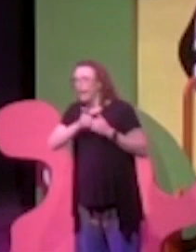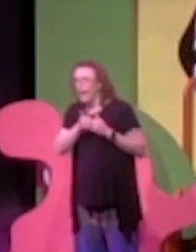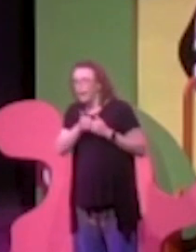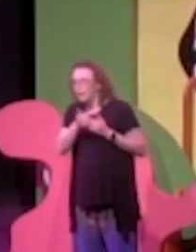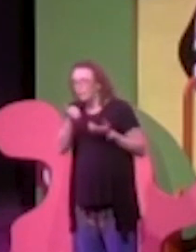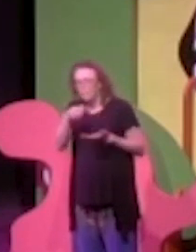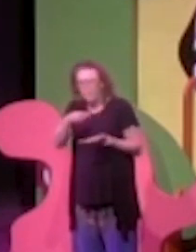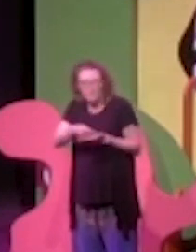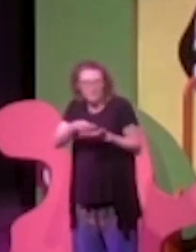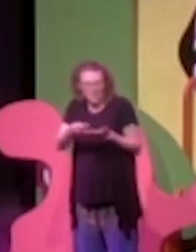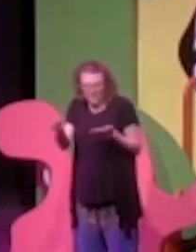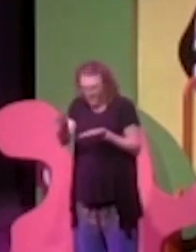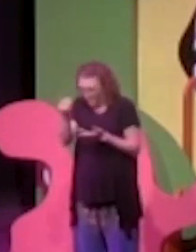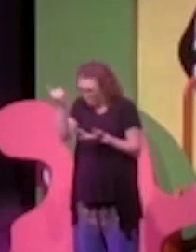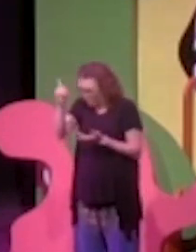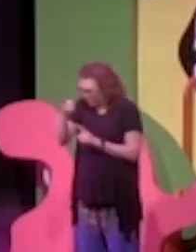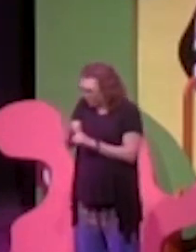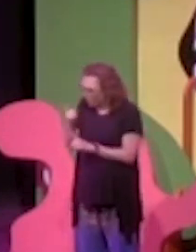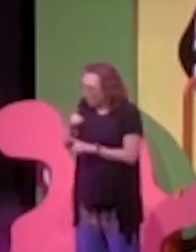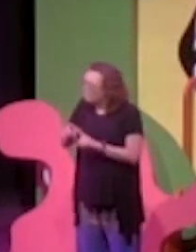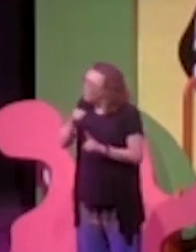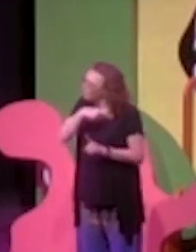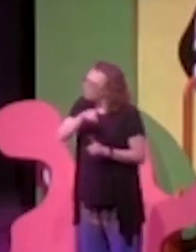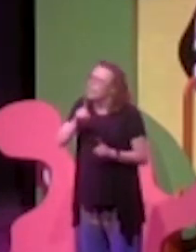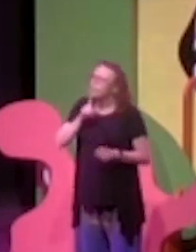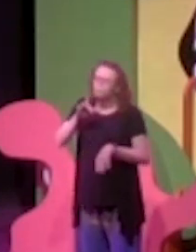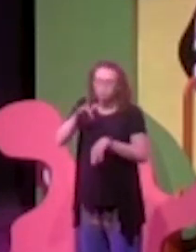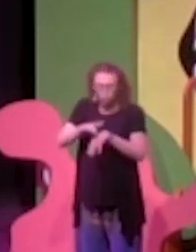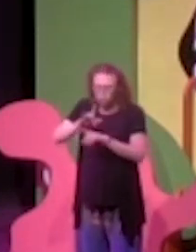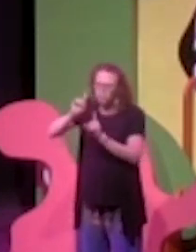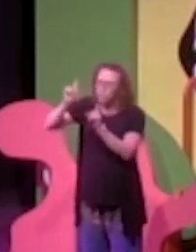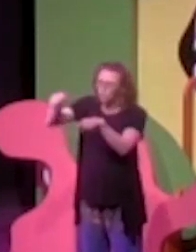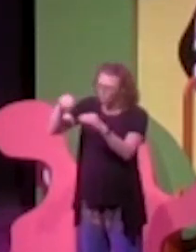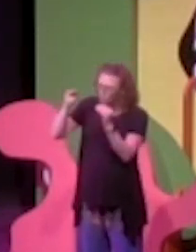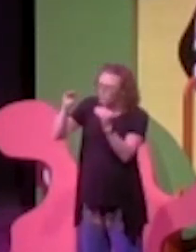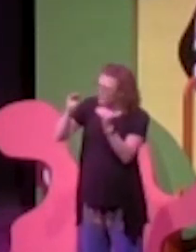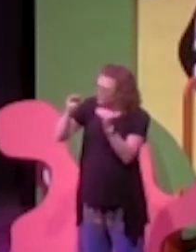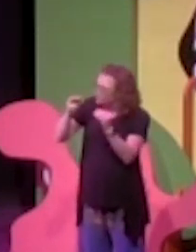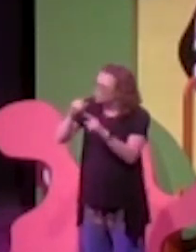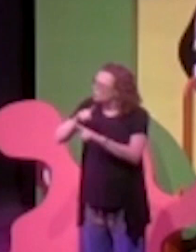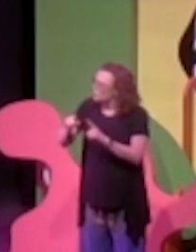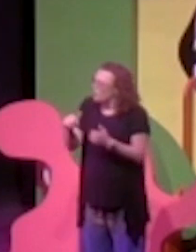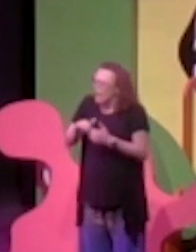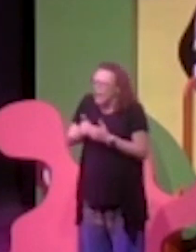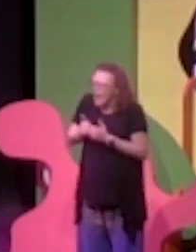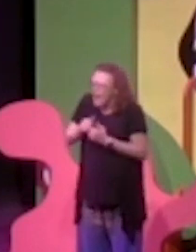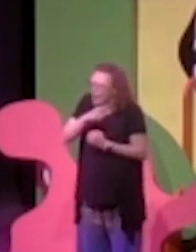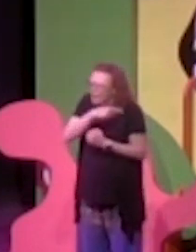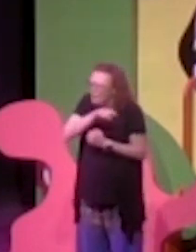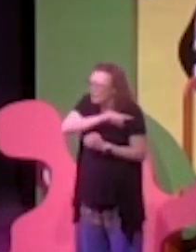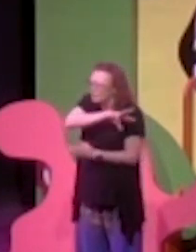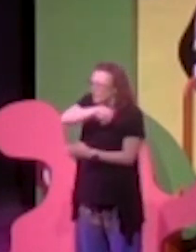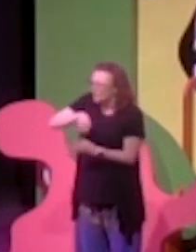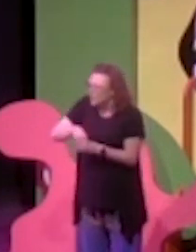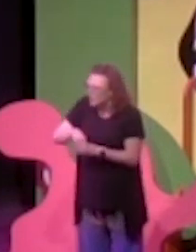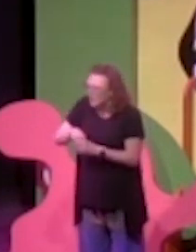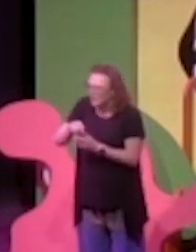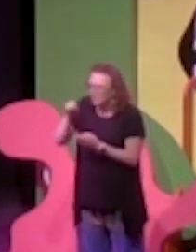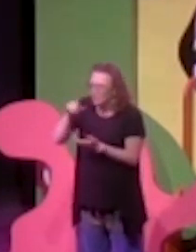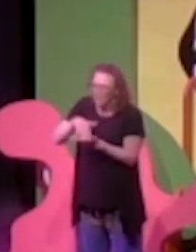it's from, but they do. But if we could get it to where they were part of those 15,000 teachers, that would be